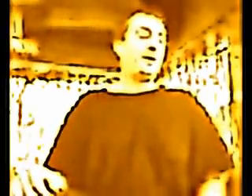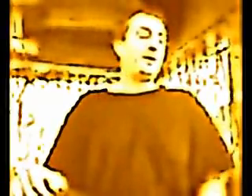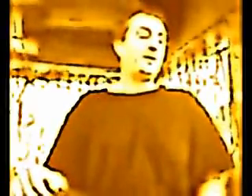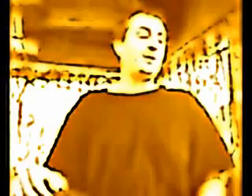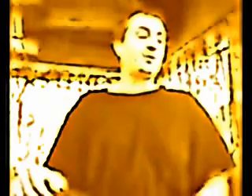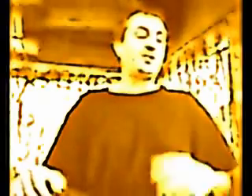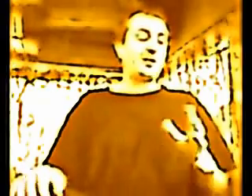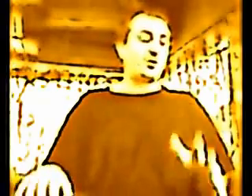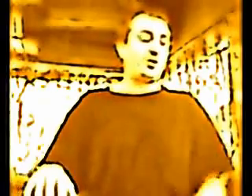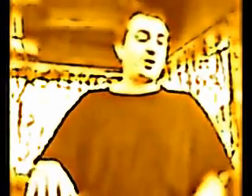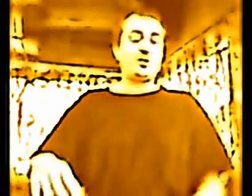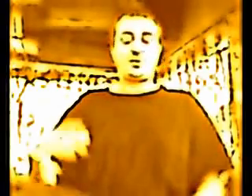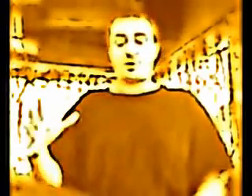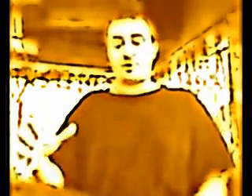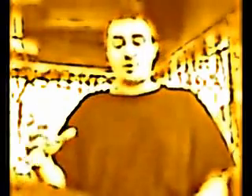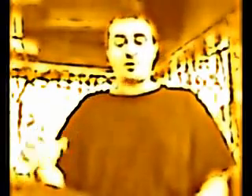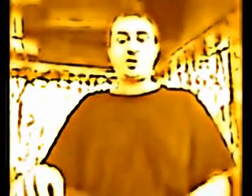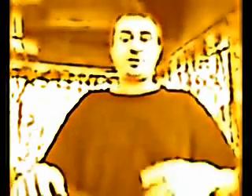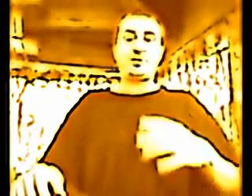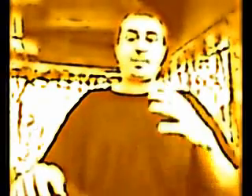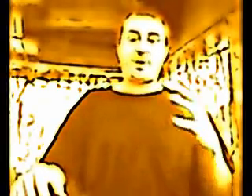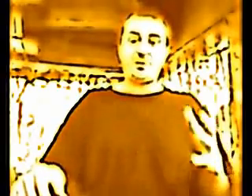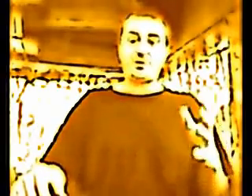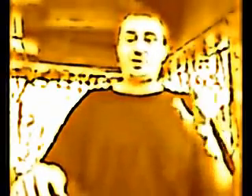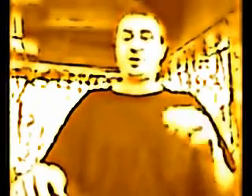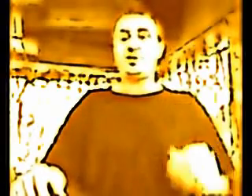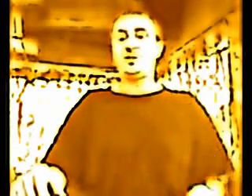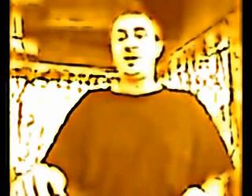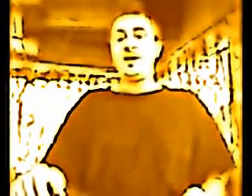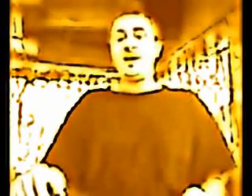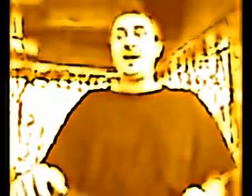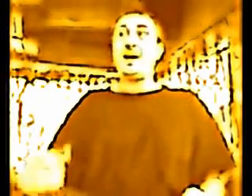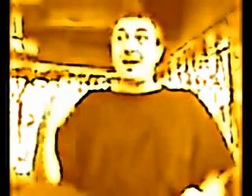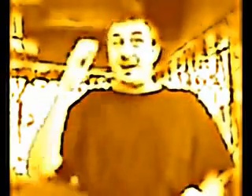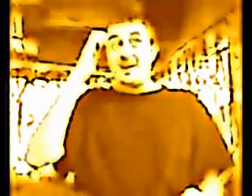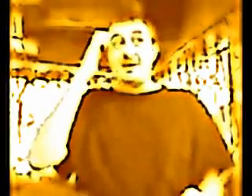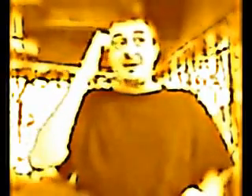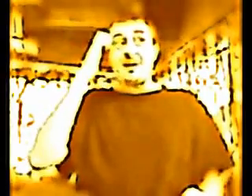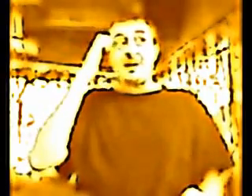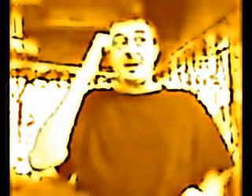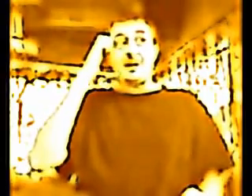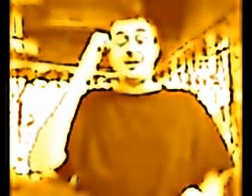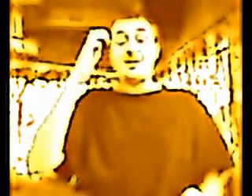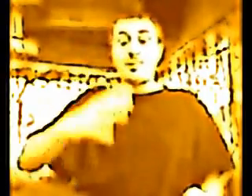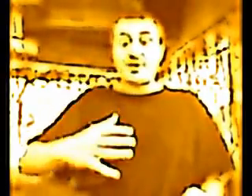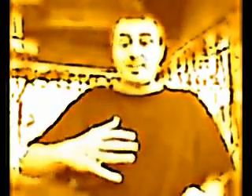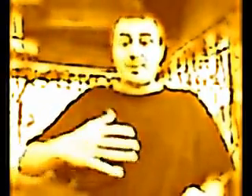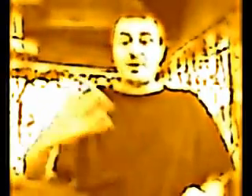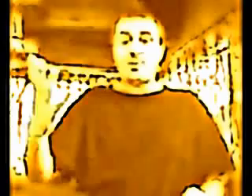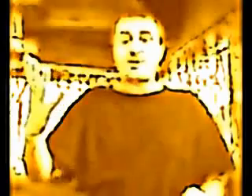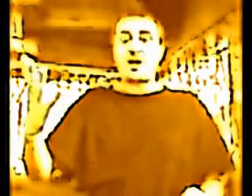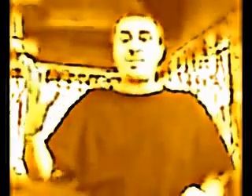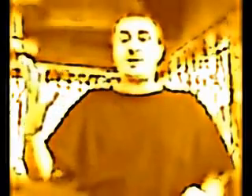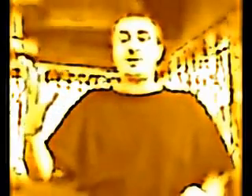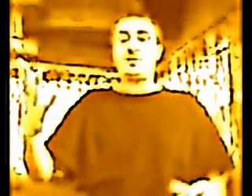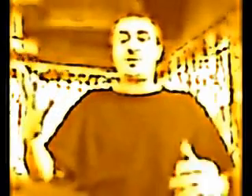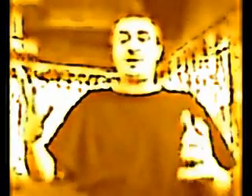and there's district judges, circuit court judges, appeals judges, and they can double dip in retirement. So they get